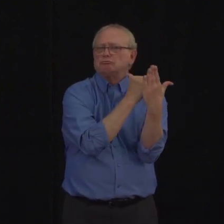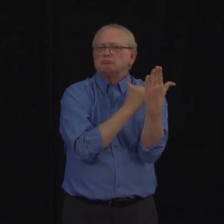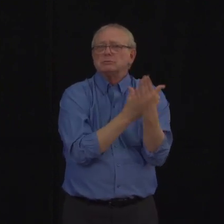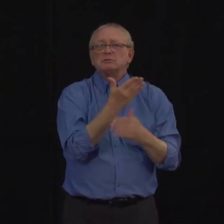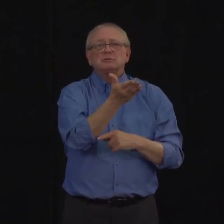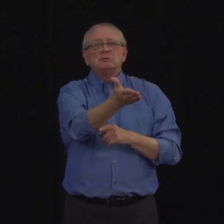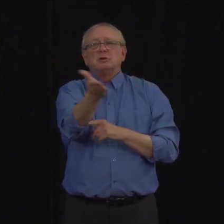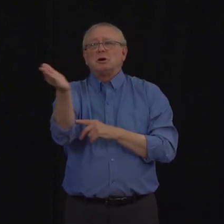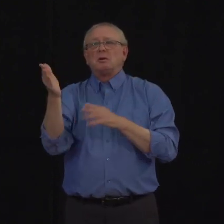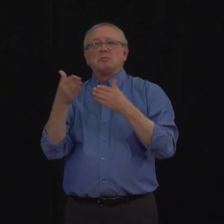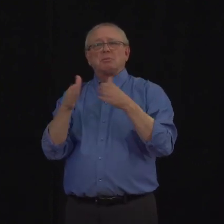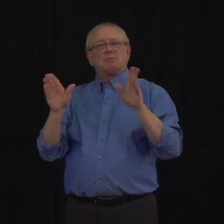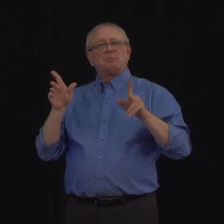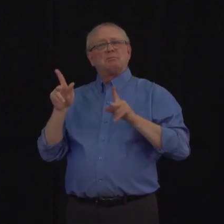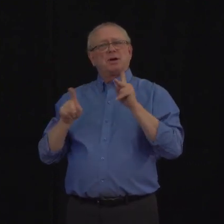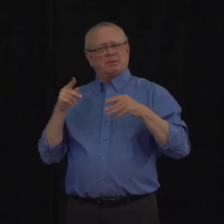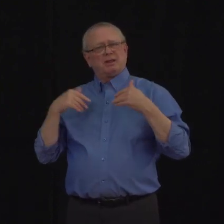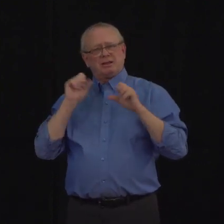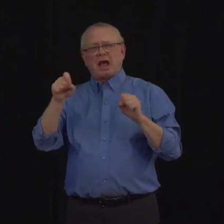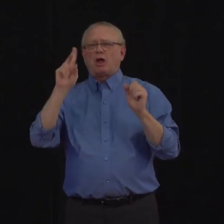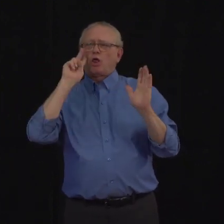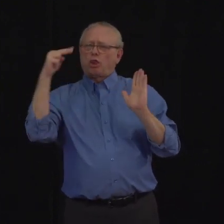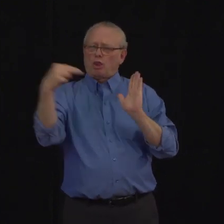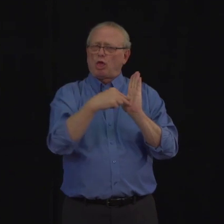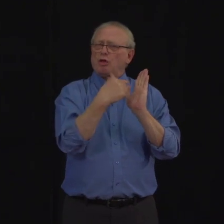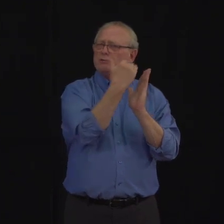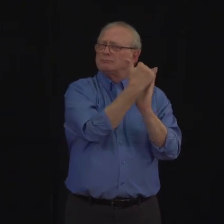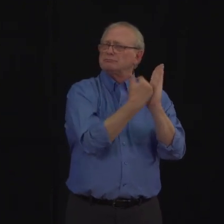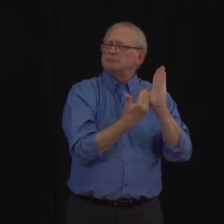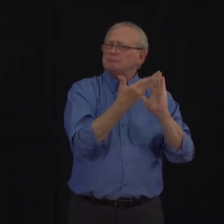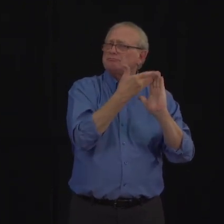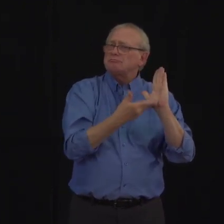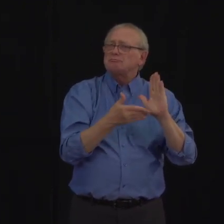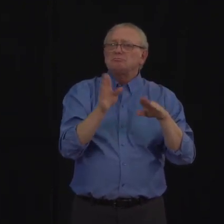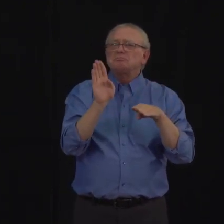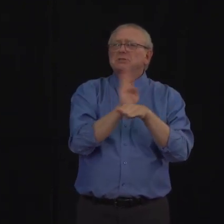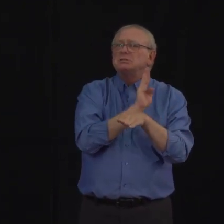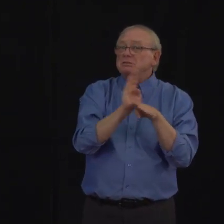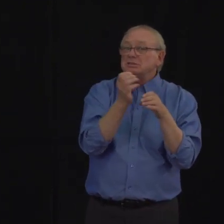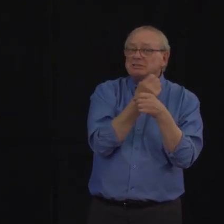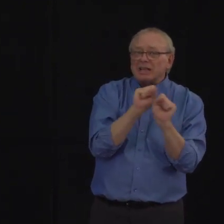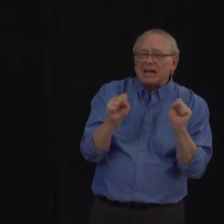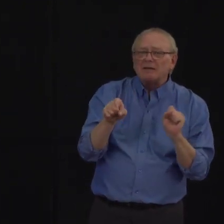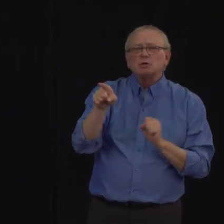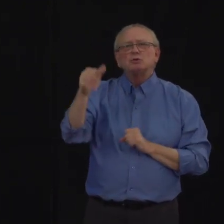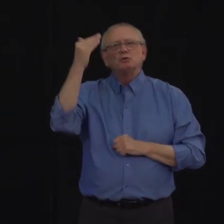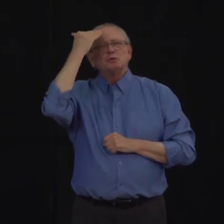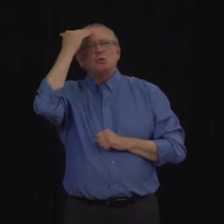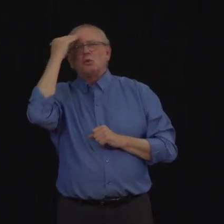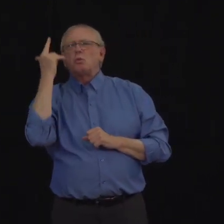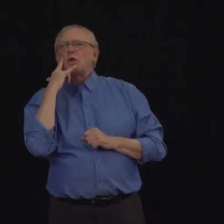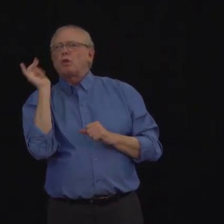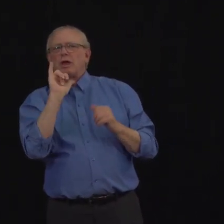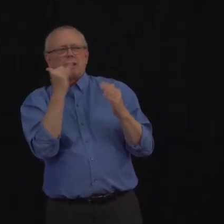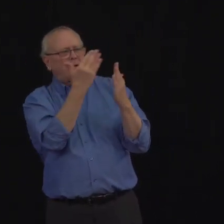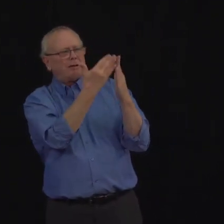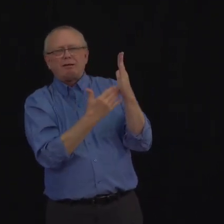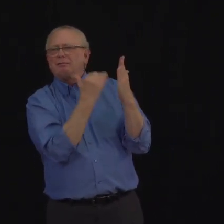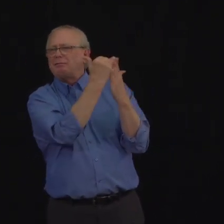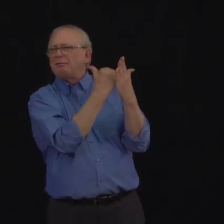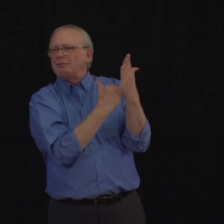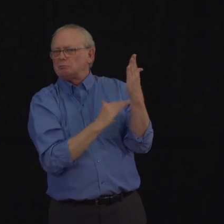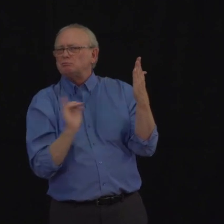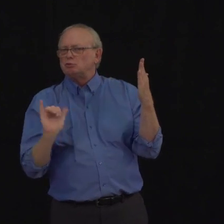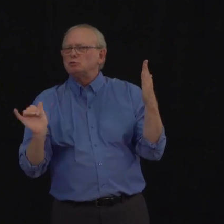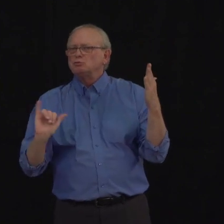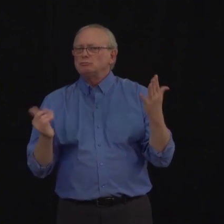there that absolutely will be enforced if needed, such as if there are businesses opening outside of the times